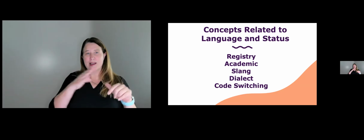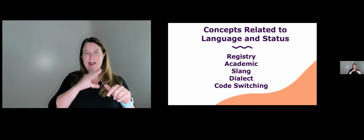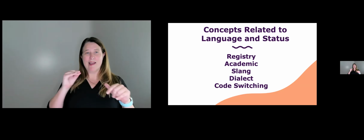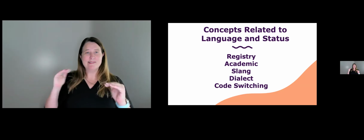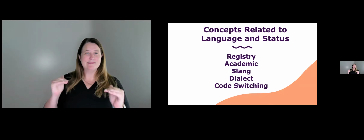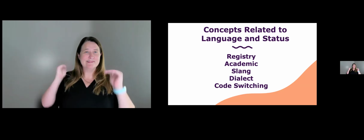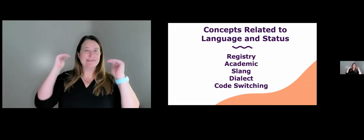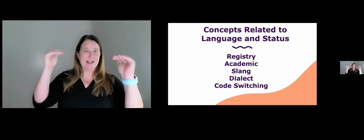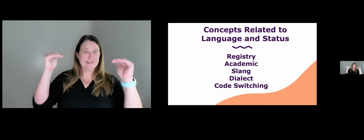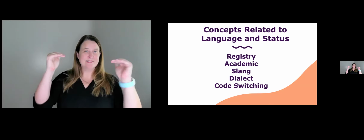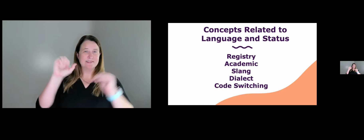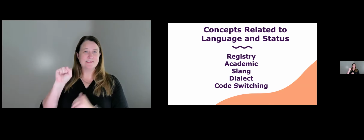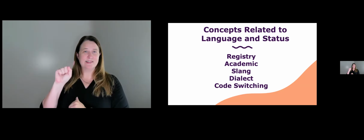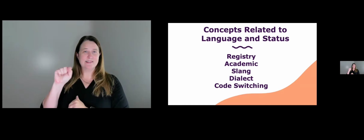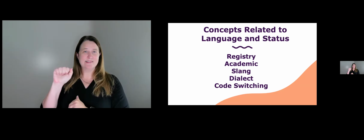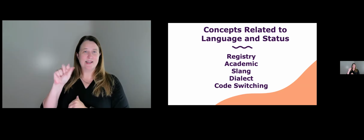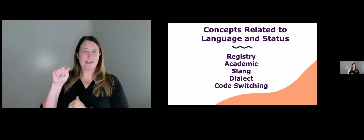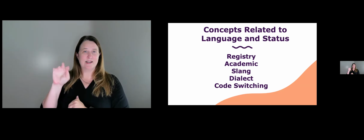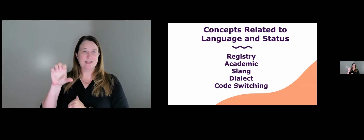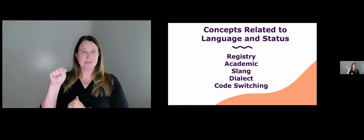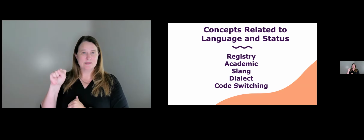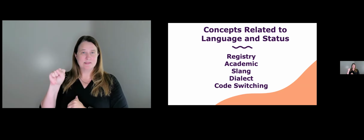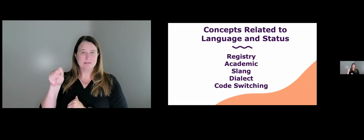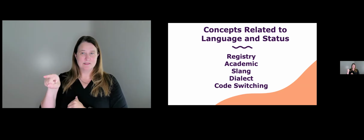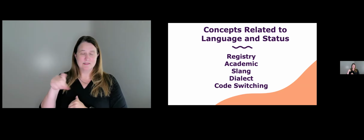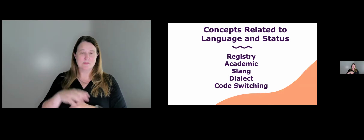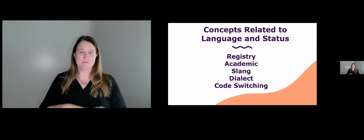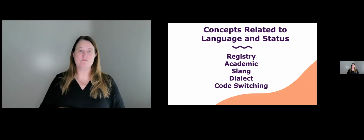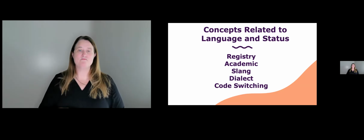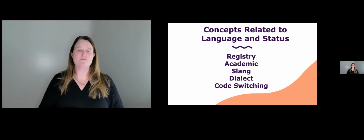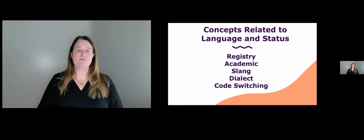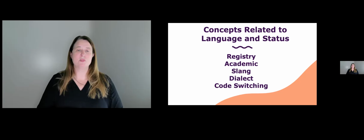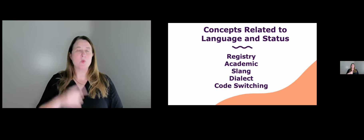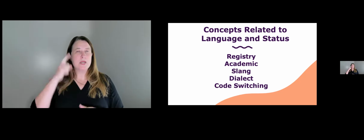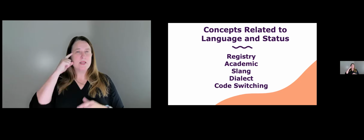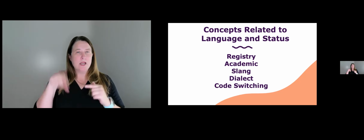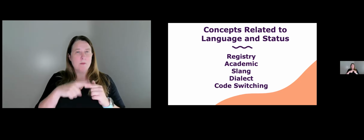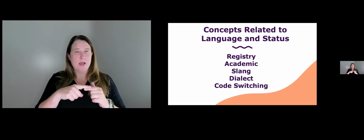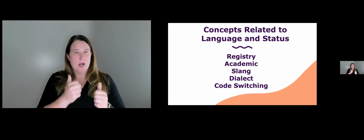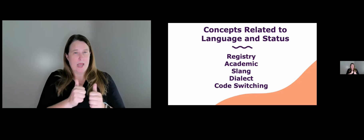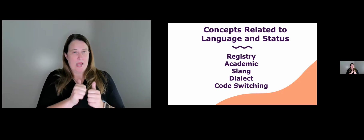So think about language and status.